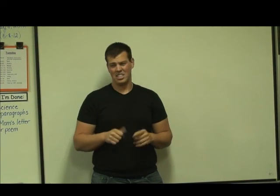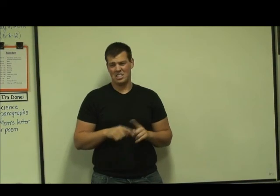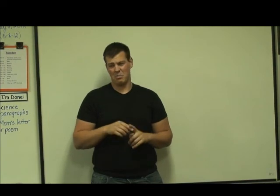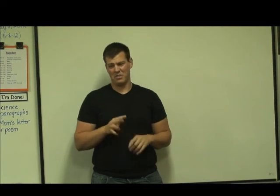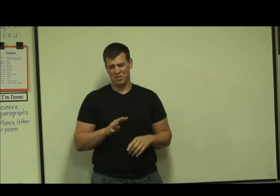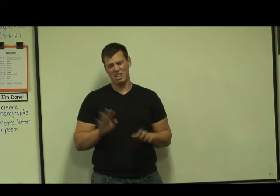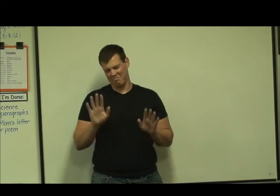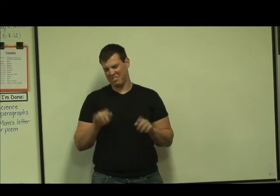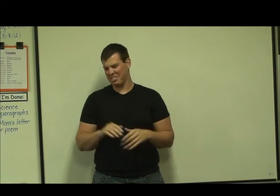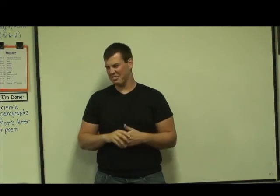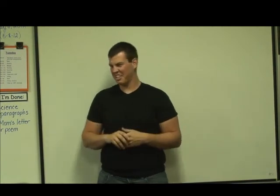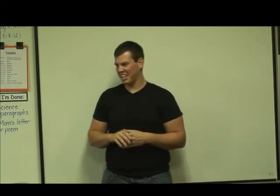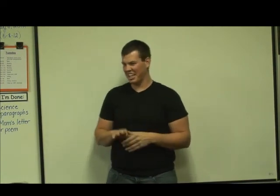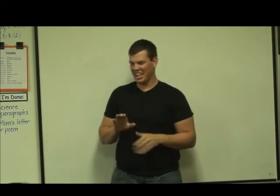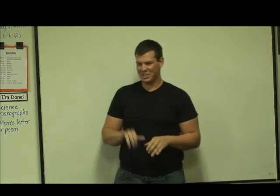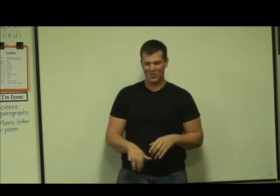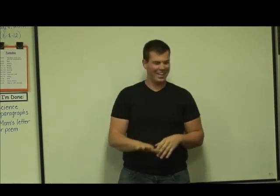again? Size. Size. Size. Oh, sorry. What's it? Type of what?